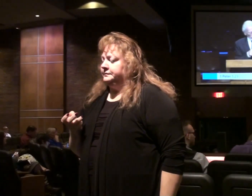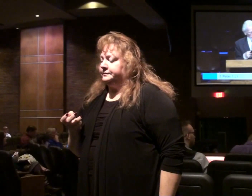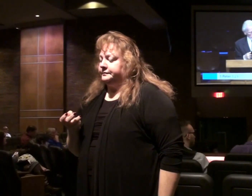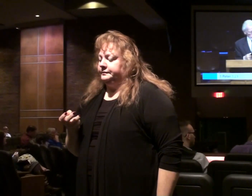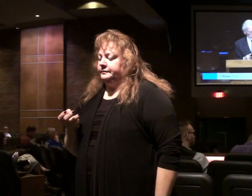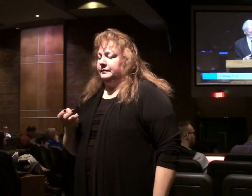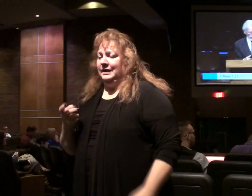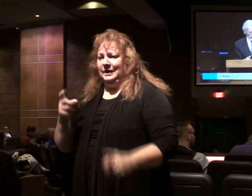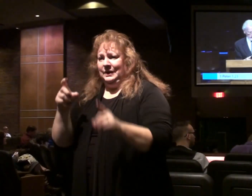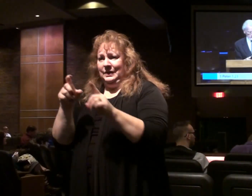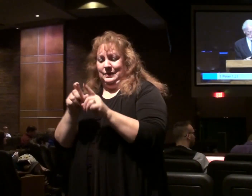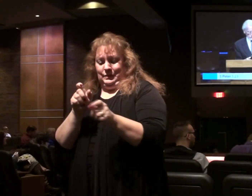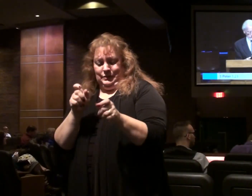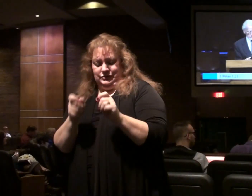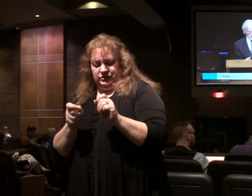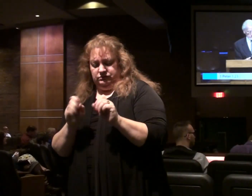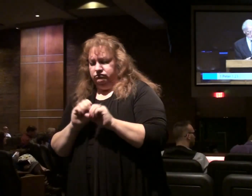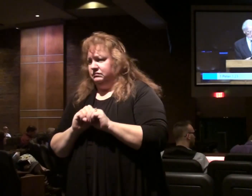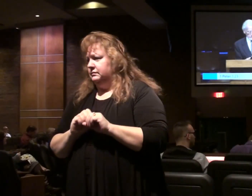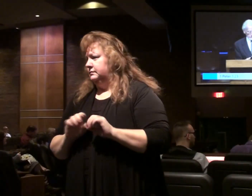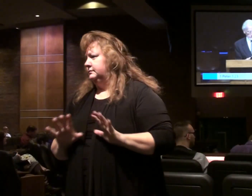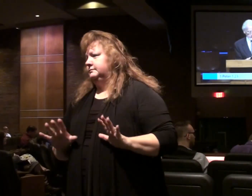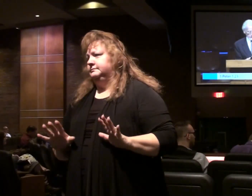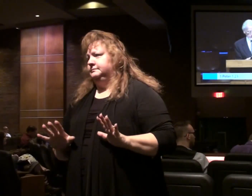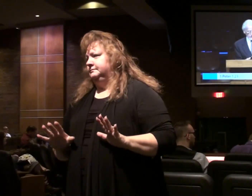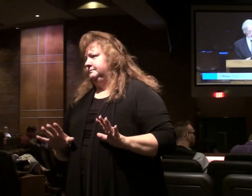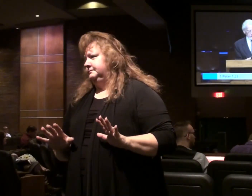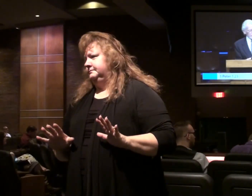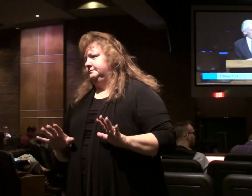The Word has not changed.